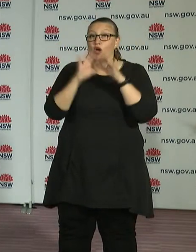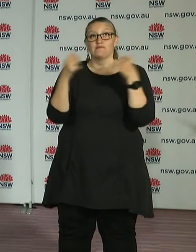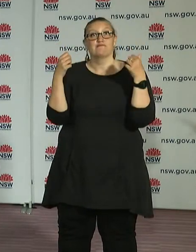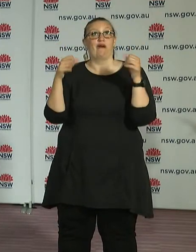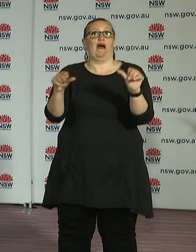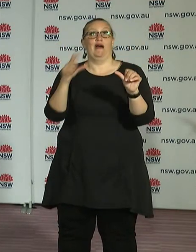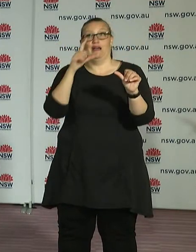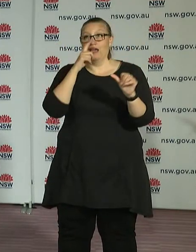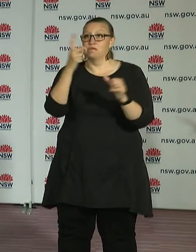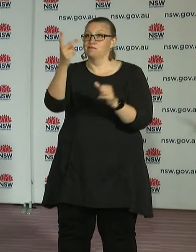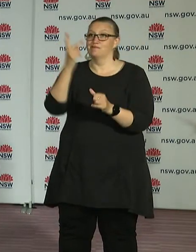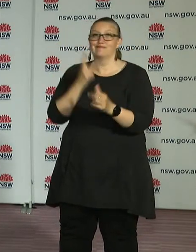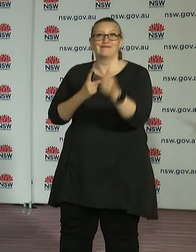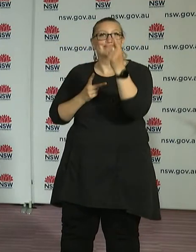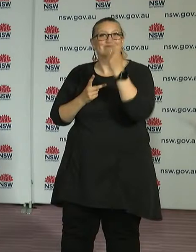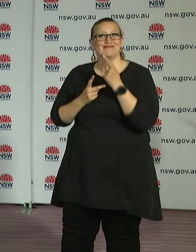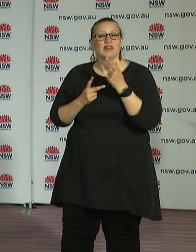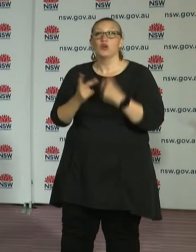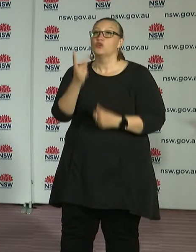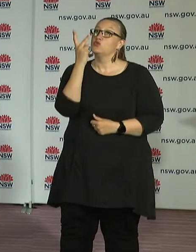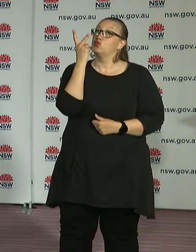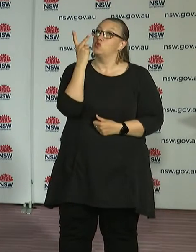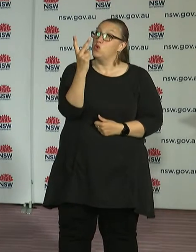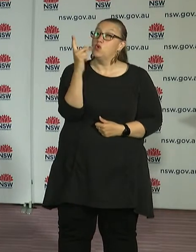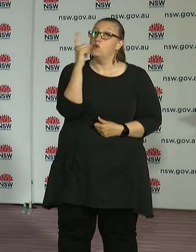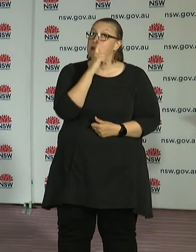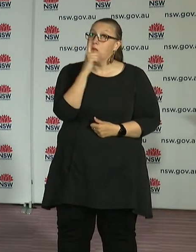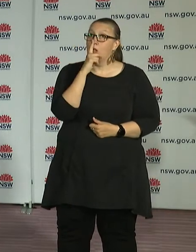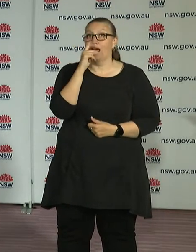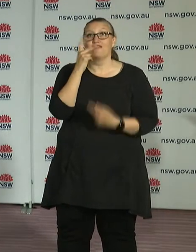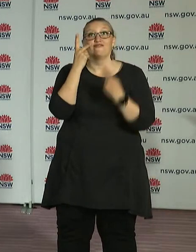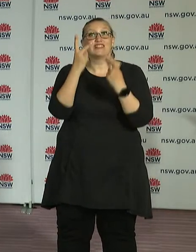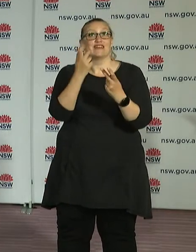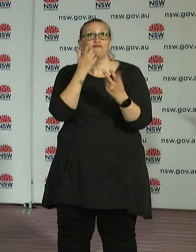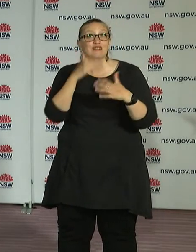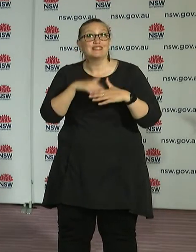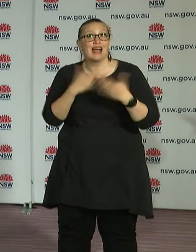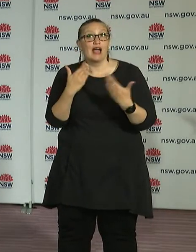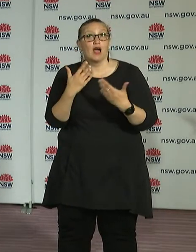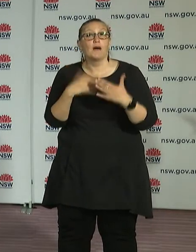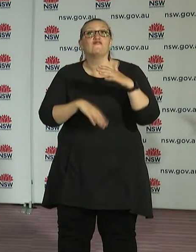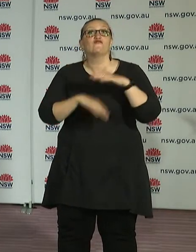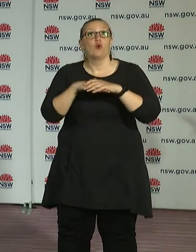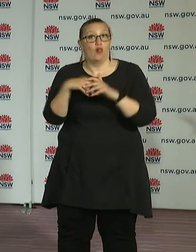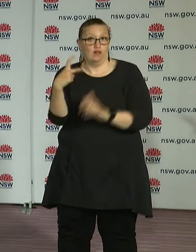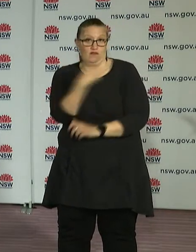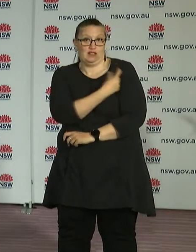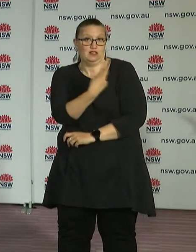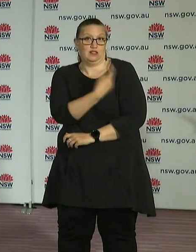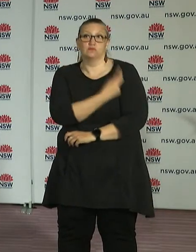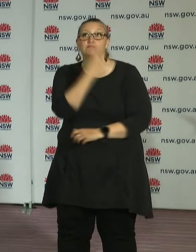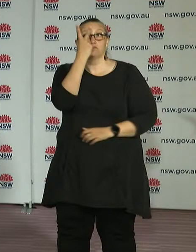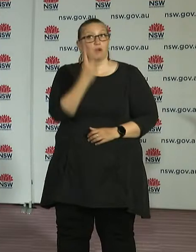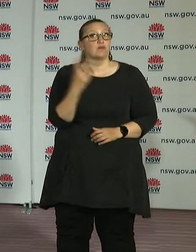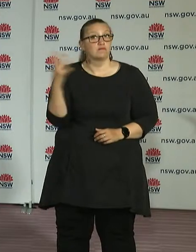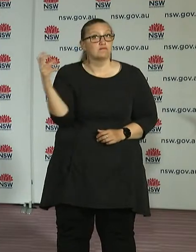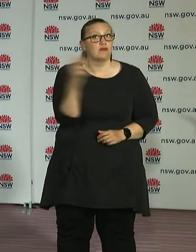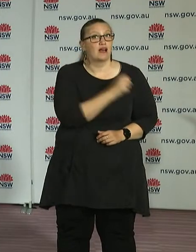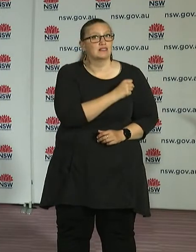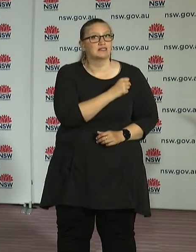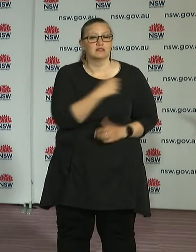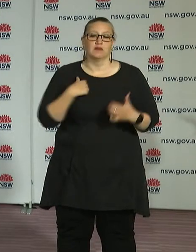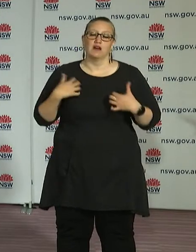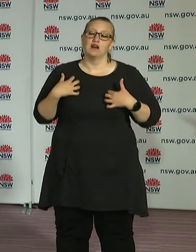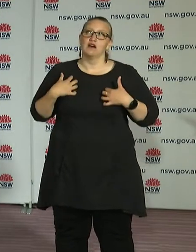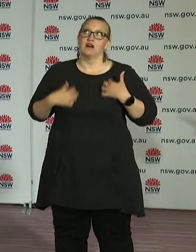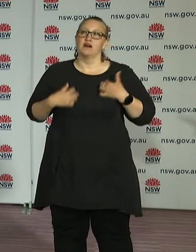visitors, 2 fully vaccinated visitors per day. We know that for so many people, I'm looking forward to seeing my parents in that week, and for those